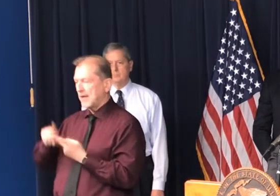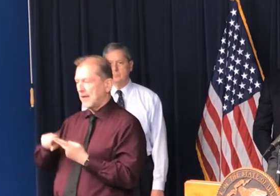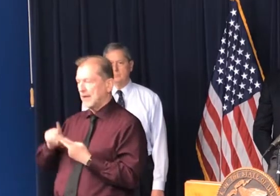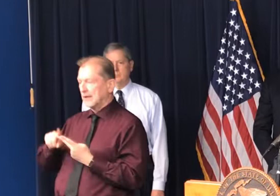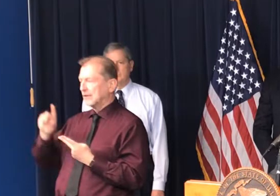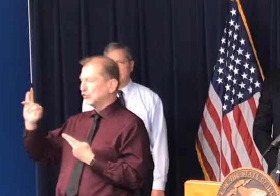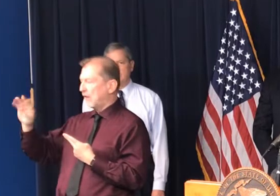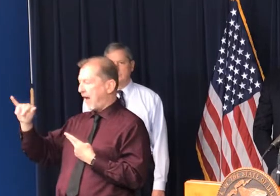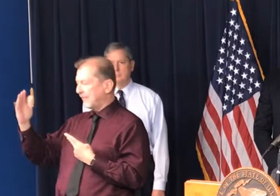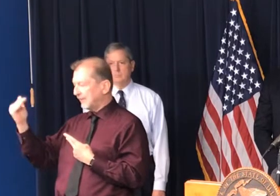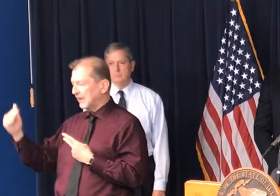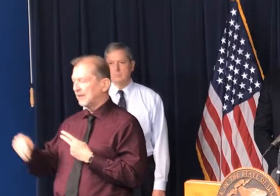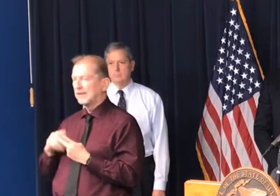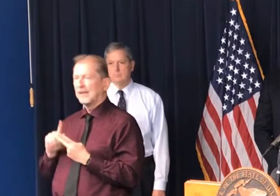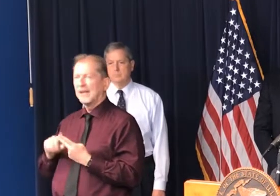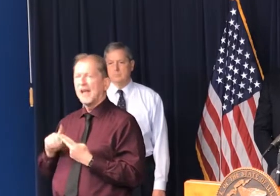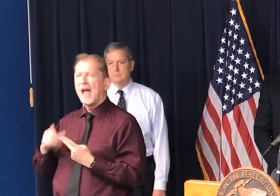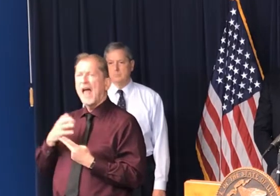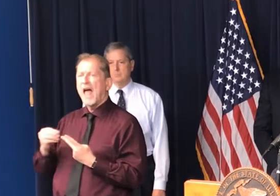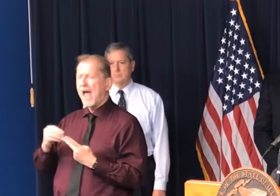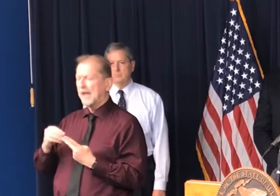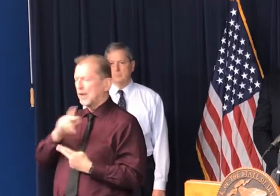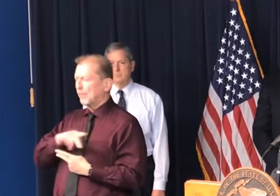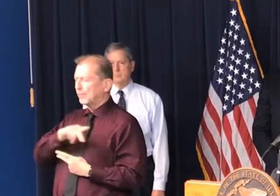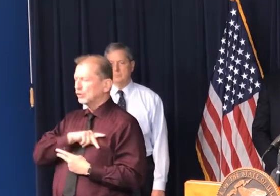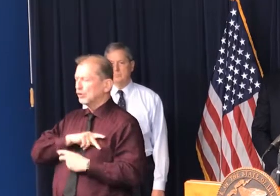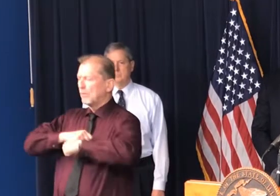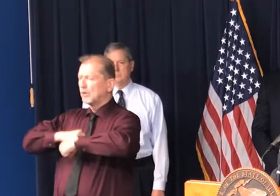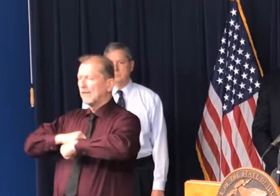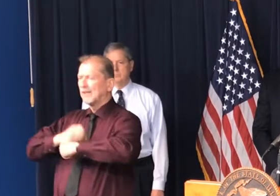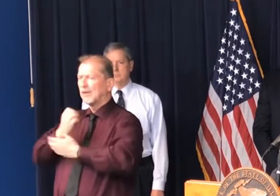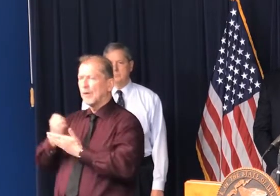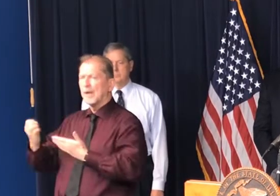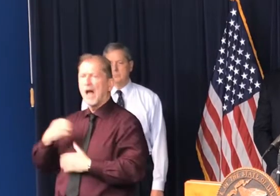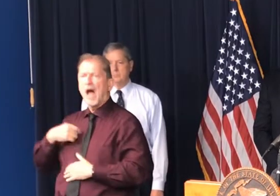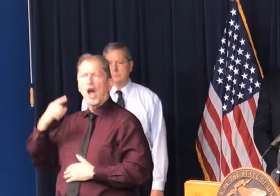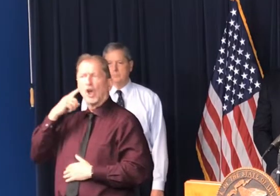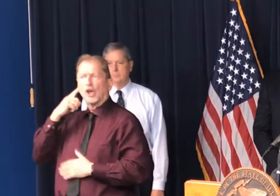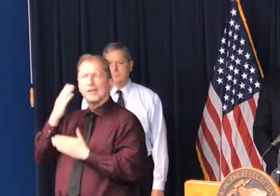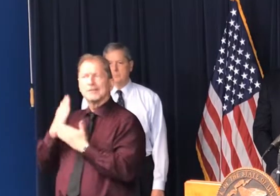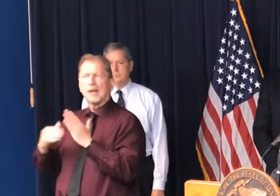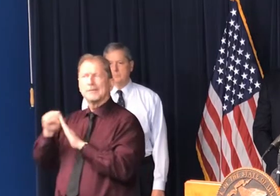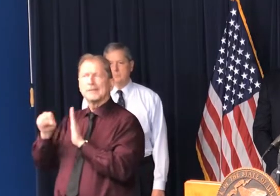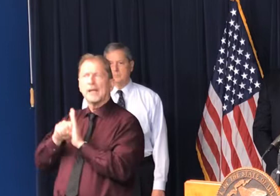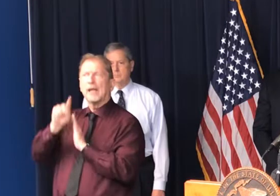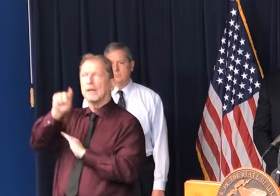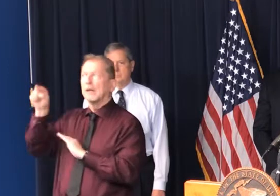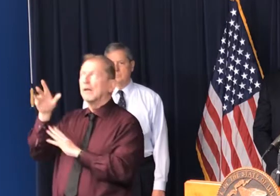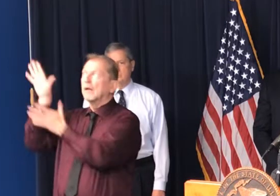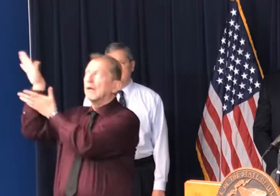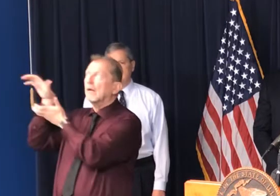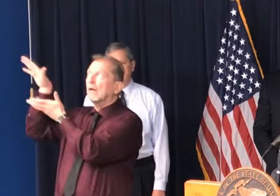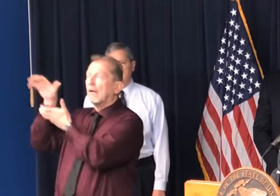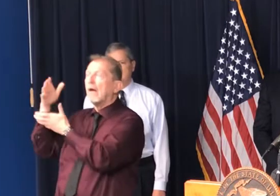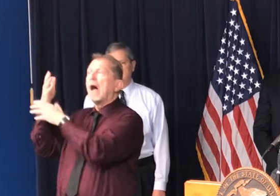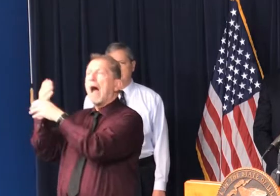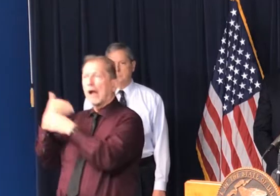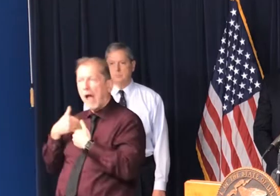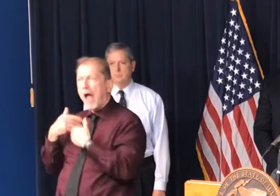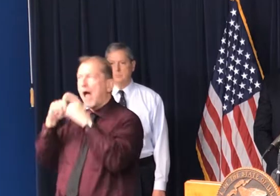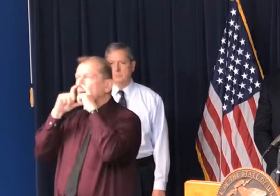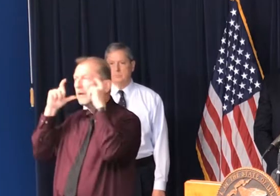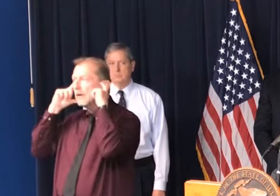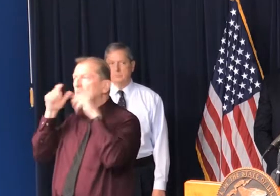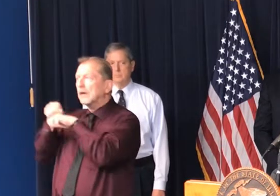July 15th. And then if I may, a question about PPE. There are reports that are some states are receiving PPE from the federal government